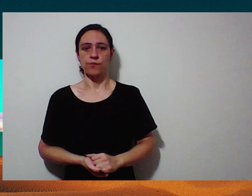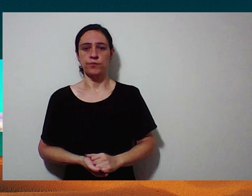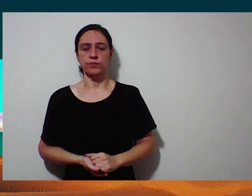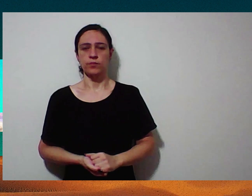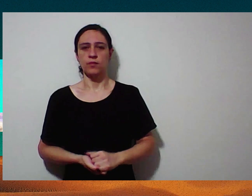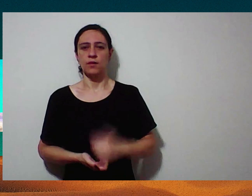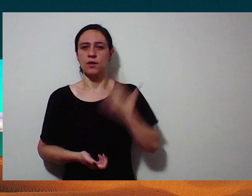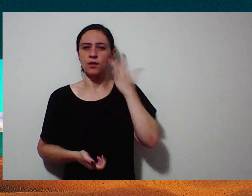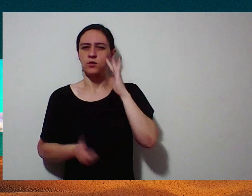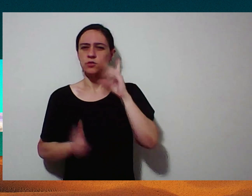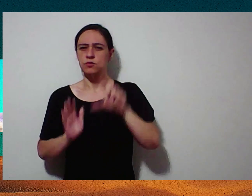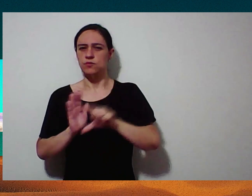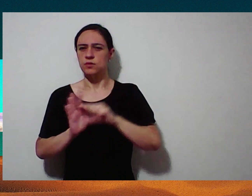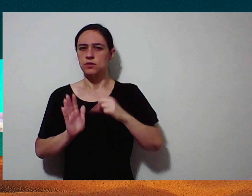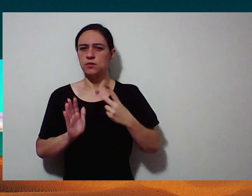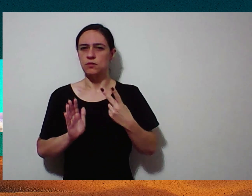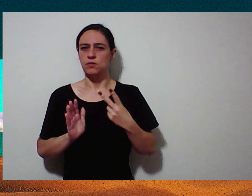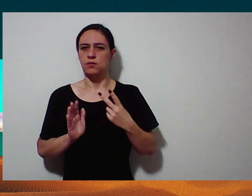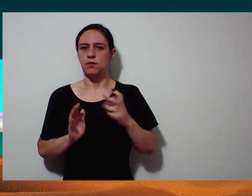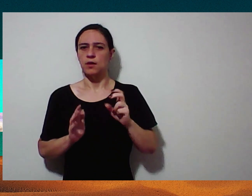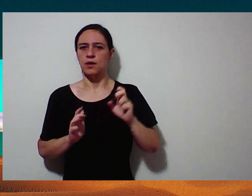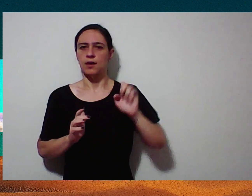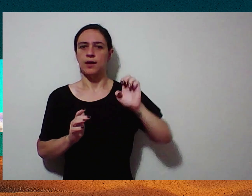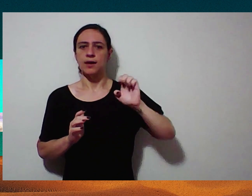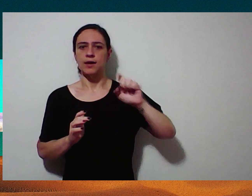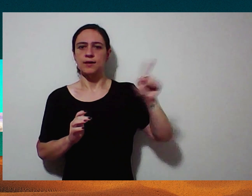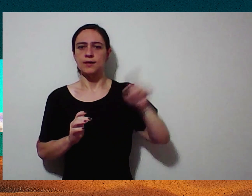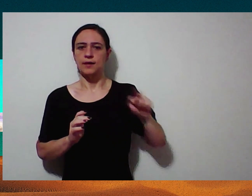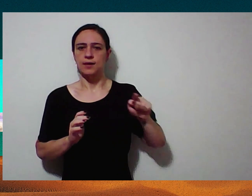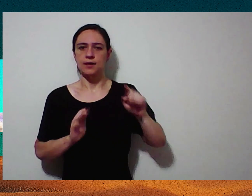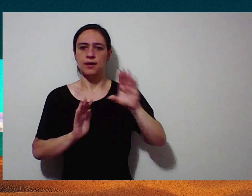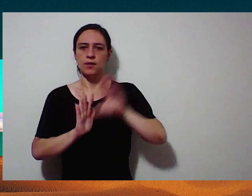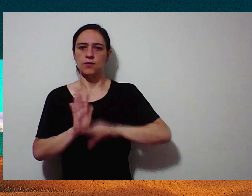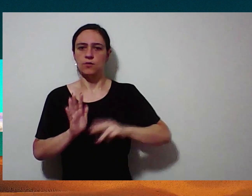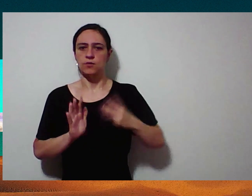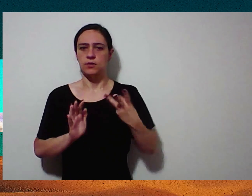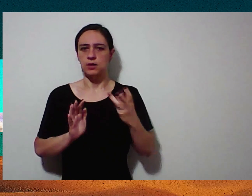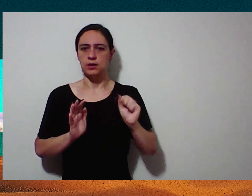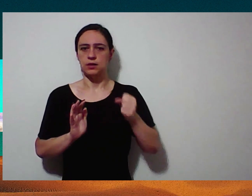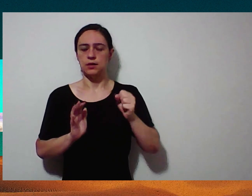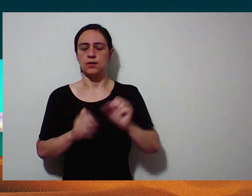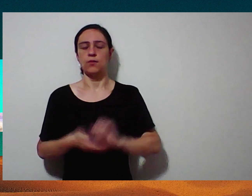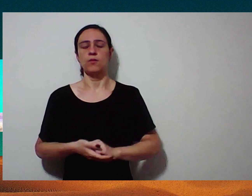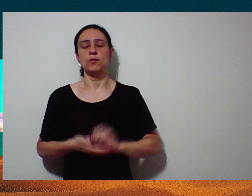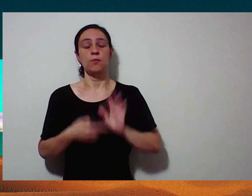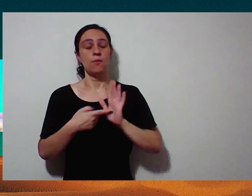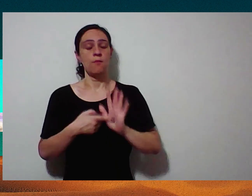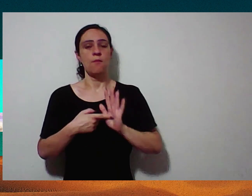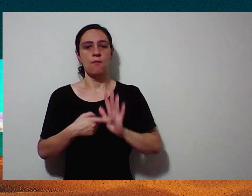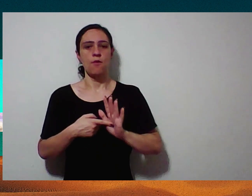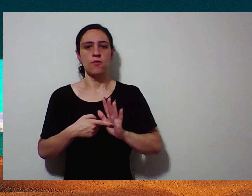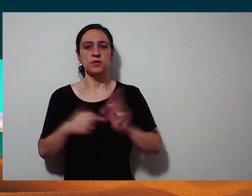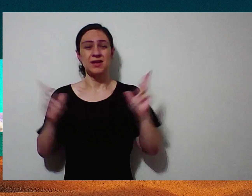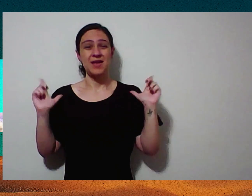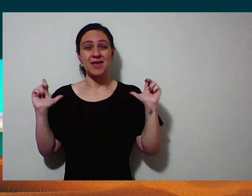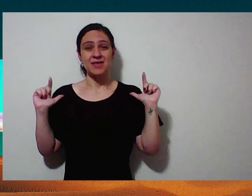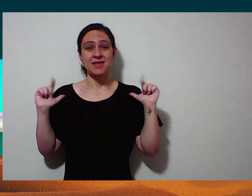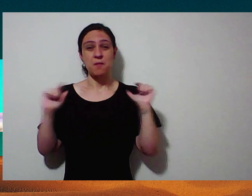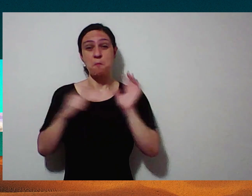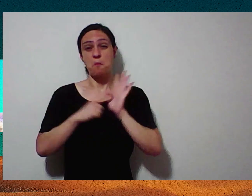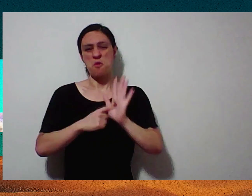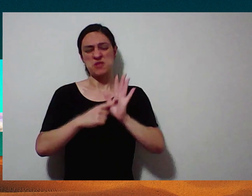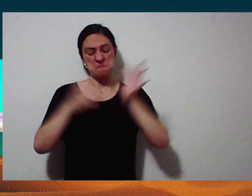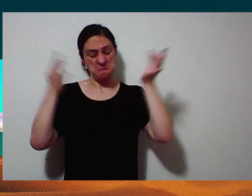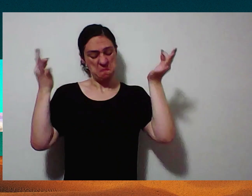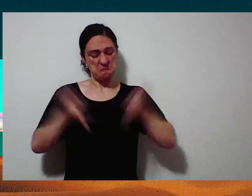back to Ezekiel 28. Ele era o próprio selo da perfeição. He was the seal of perfection himself. Você